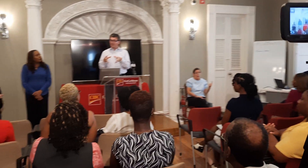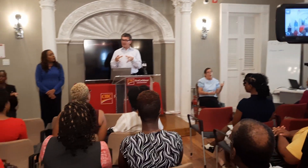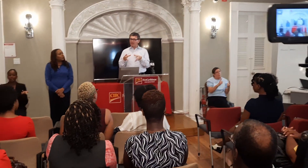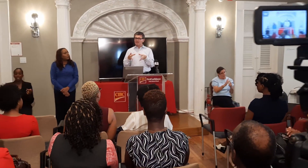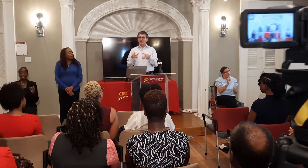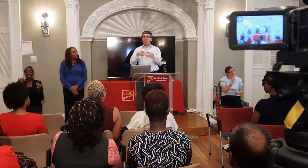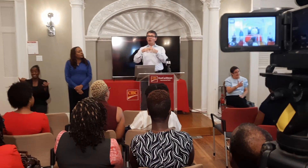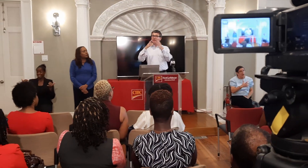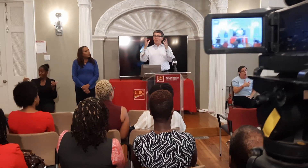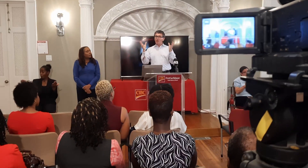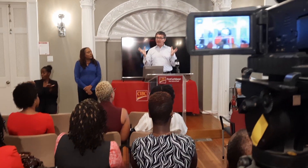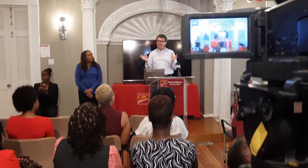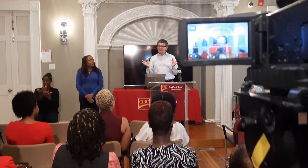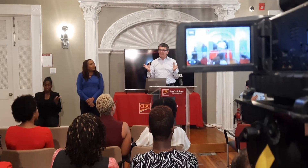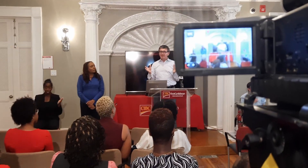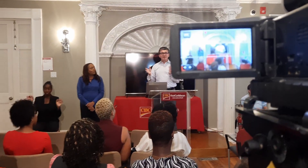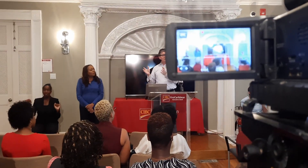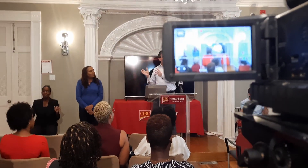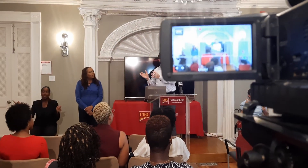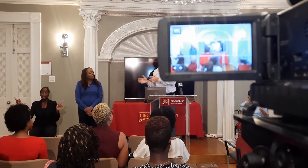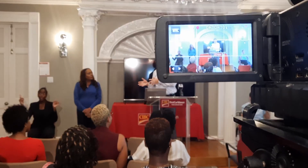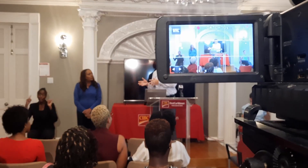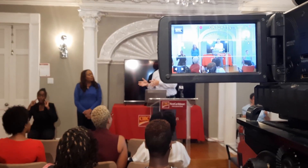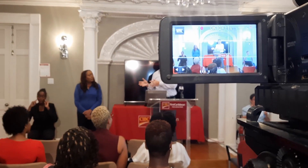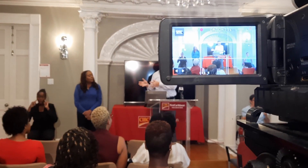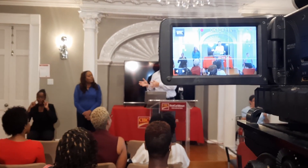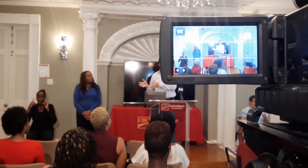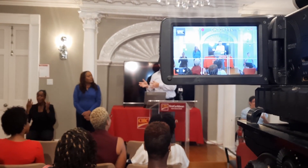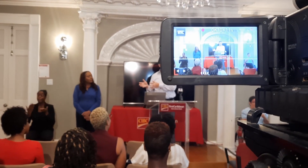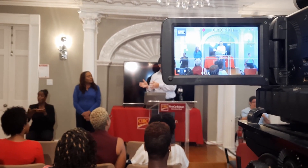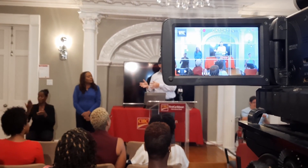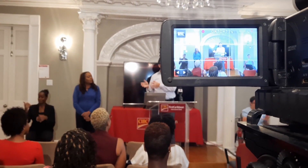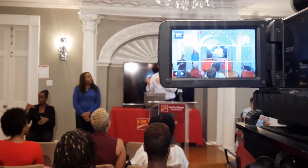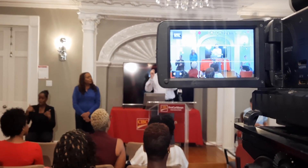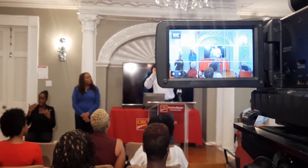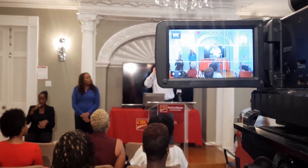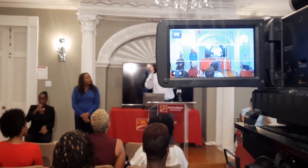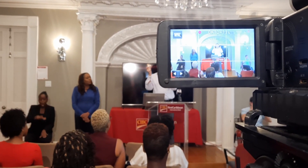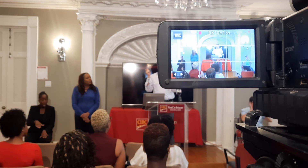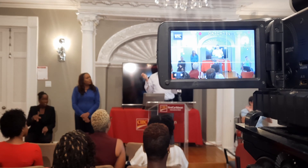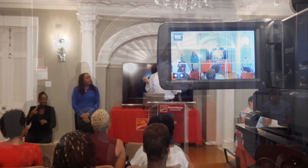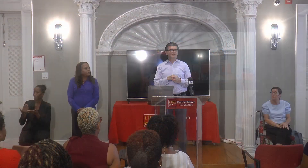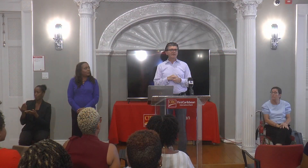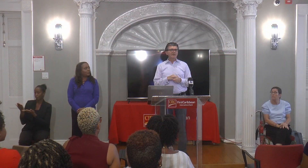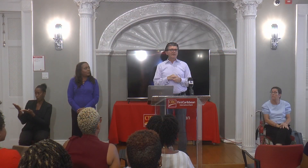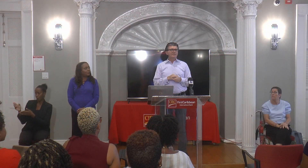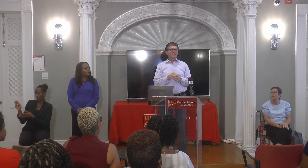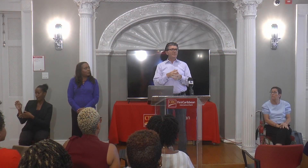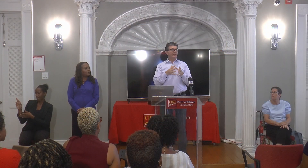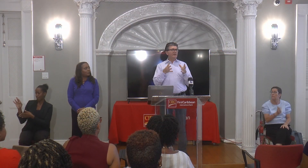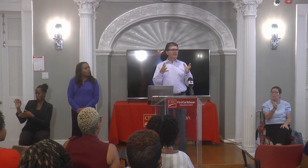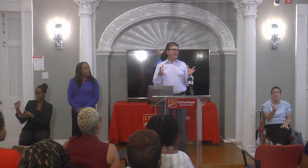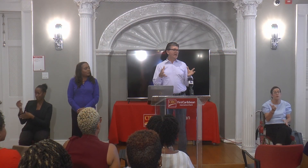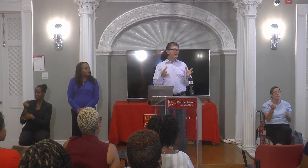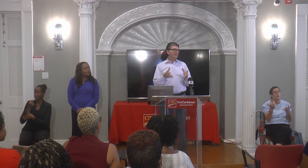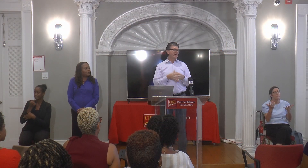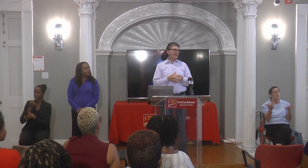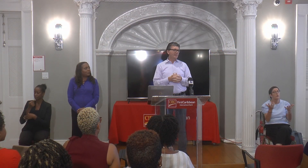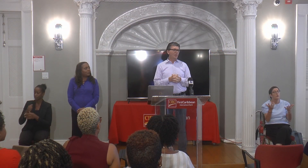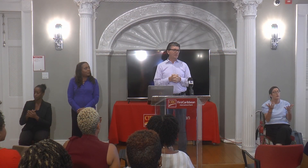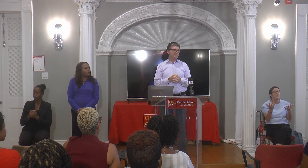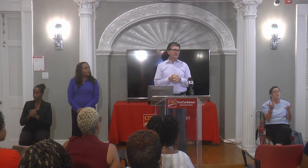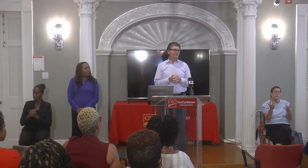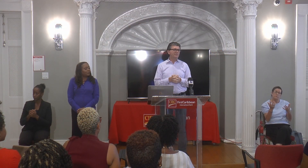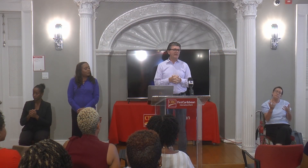annoyed sometimes with all the noise that she wasn't used to when she was younger. So she will switch her cogs. Something